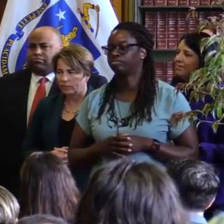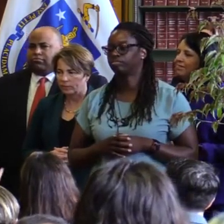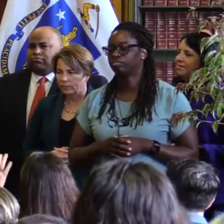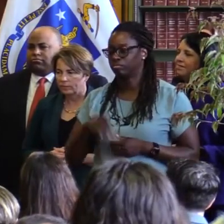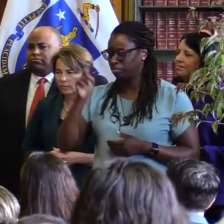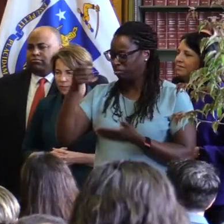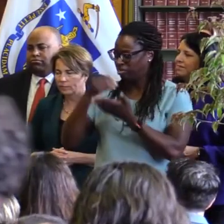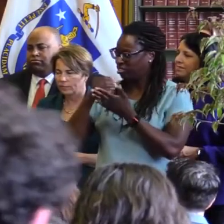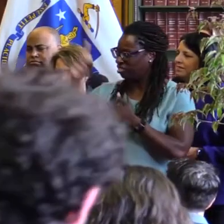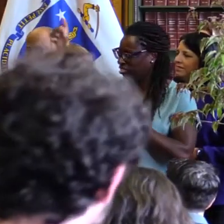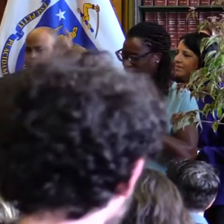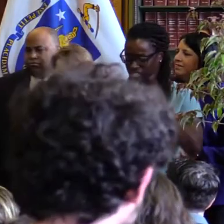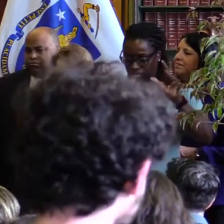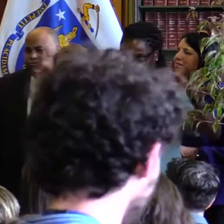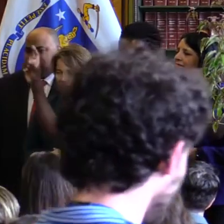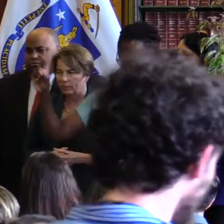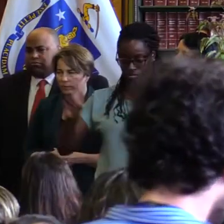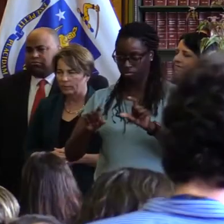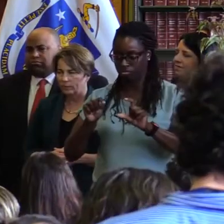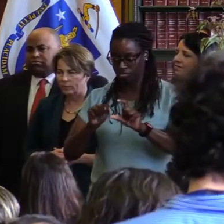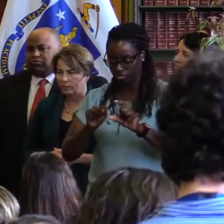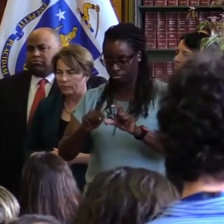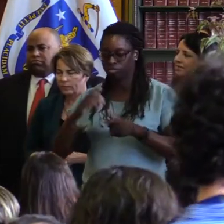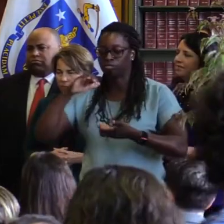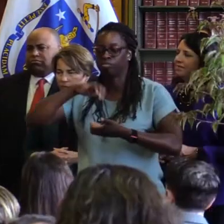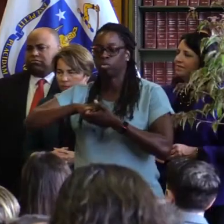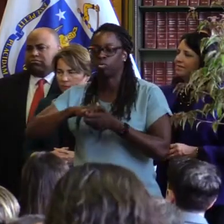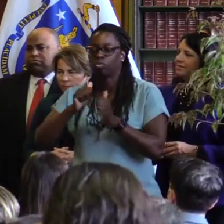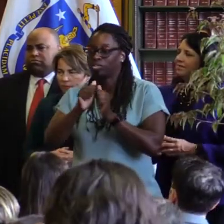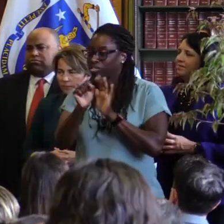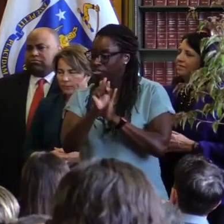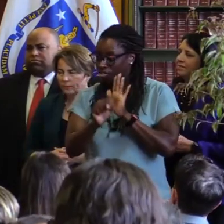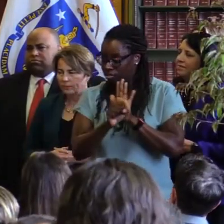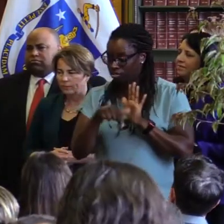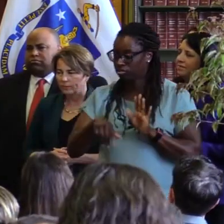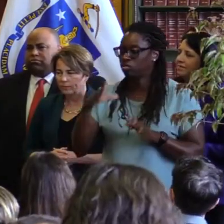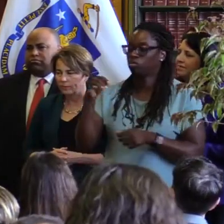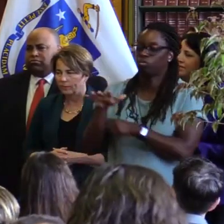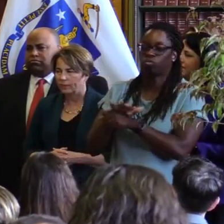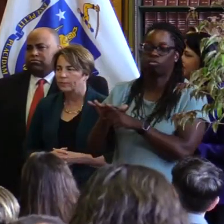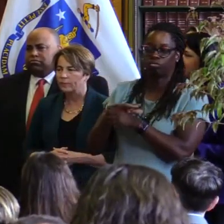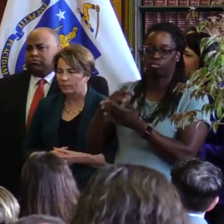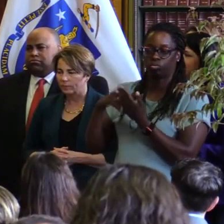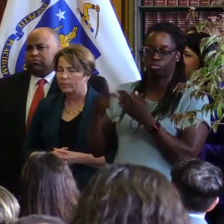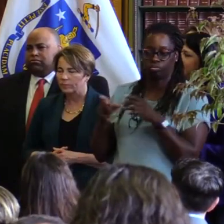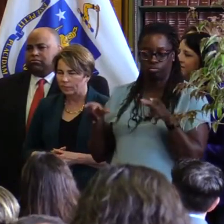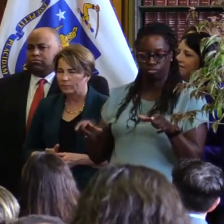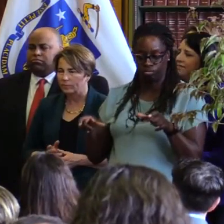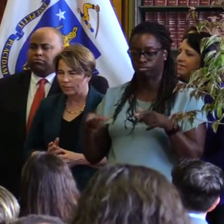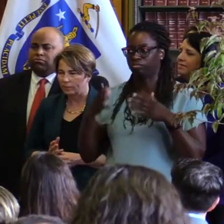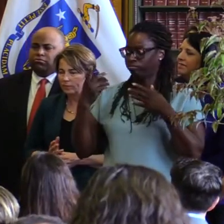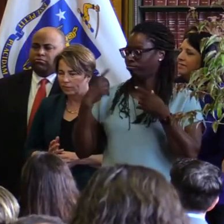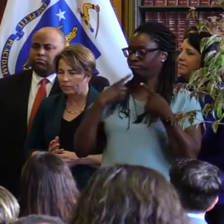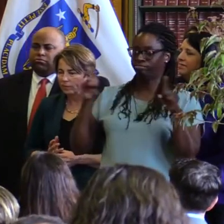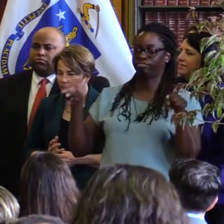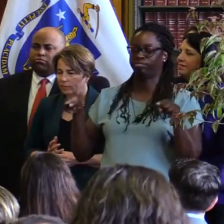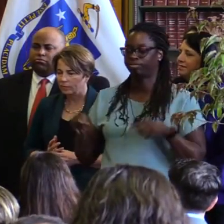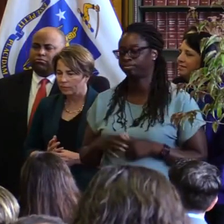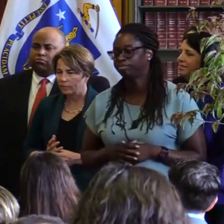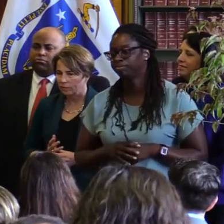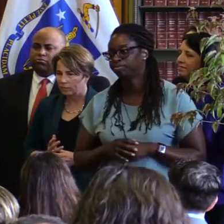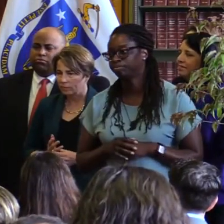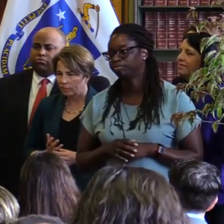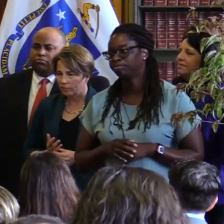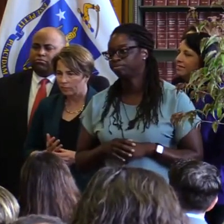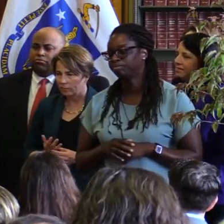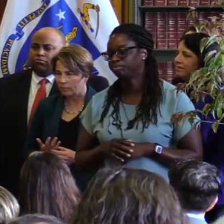reasonable state programs and local programs that can do the job and get it done. I'm not sure we have seen anything